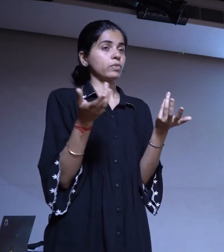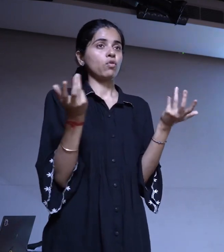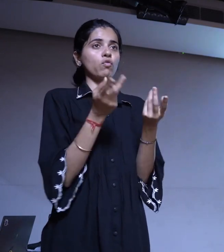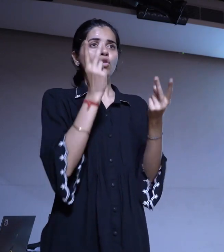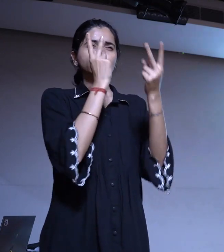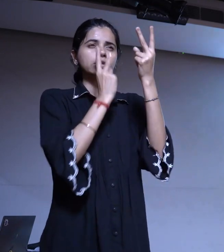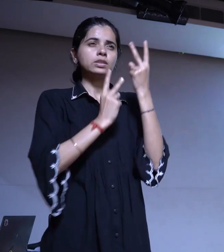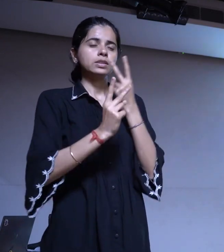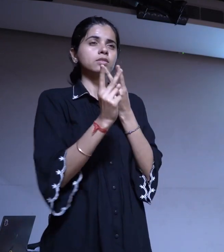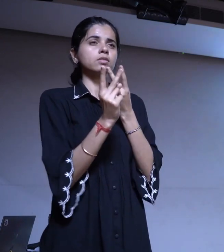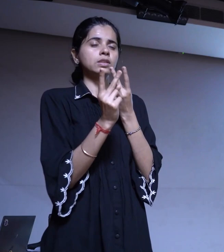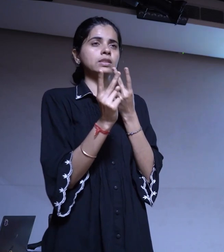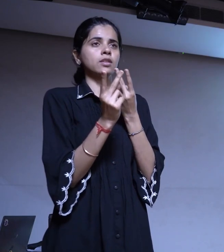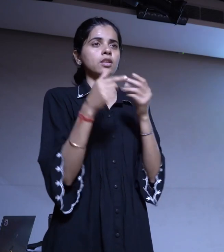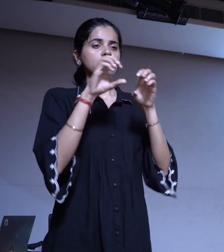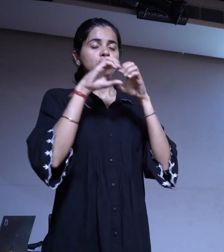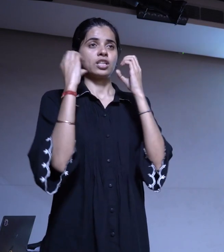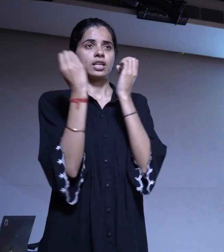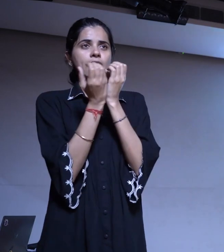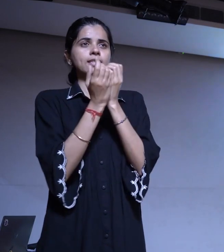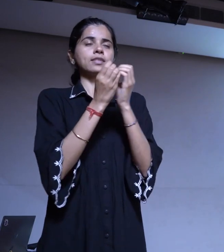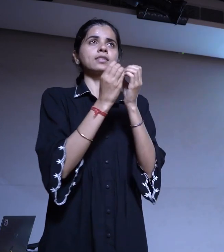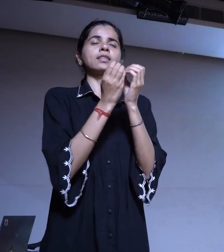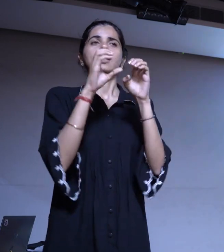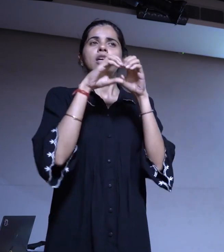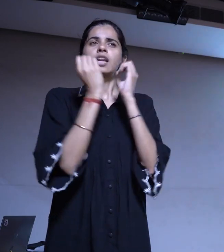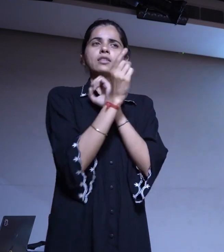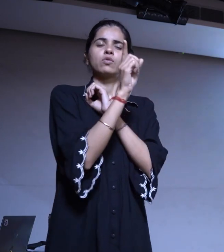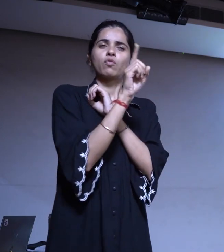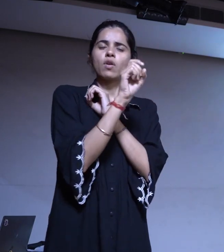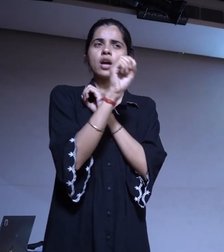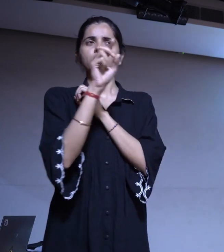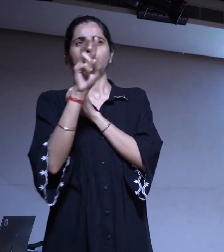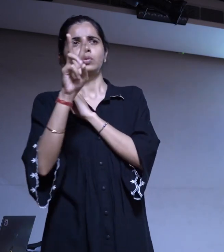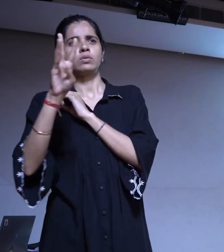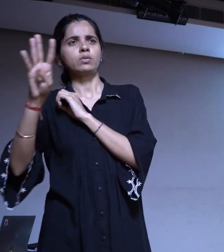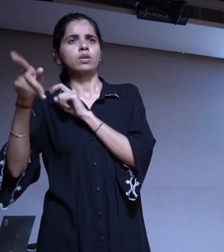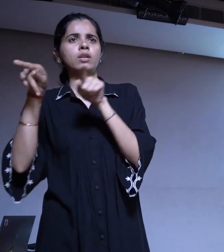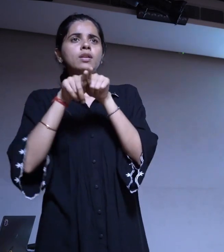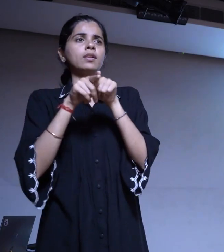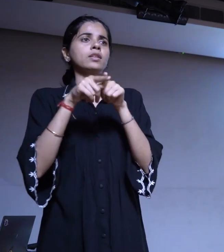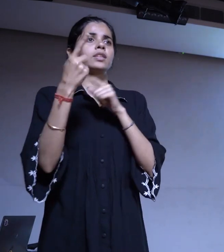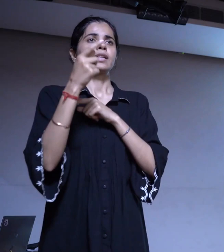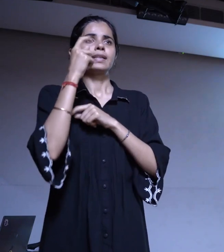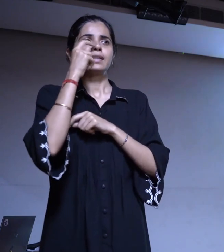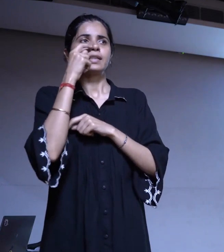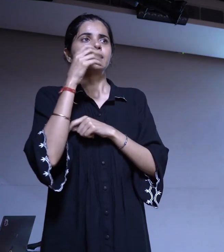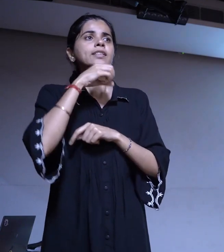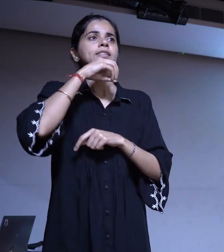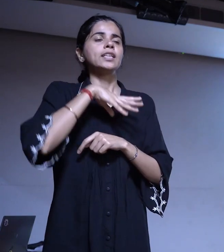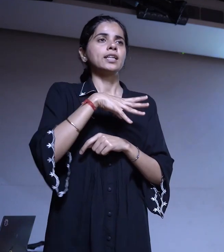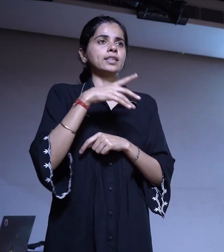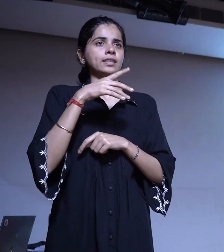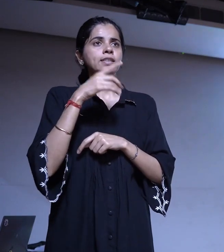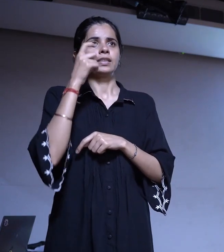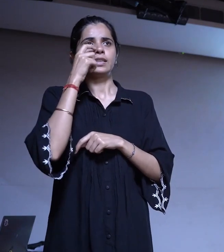you see when you implement uh class in say grade 11 and this was done with changing and there are two young ladies sitting here who have been